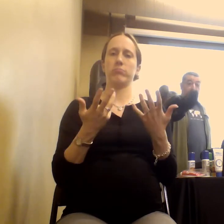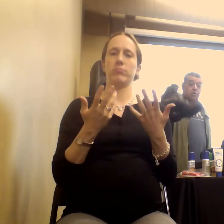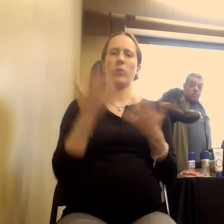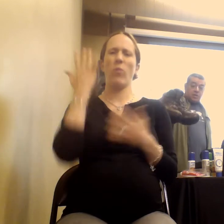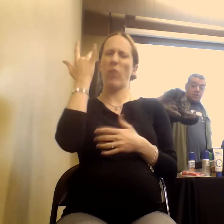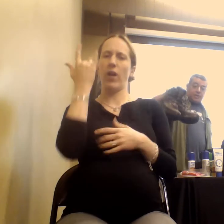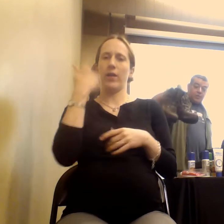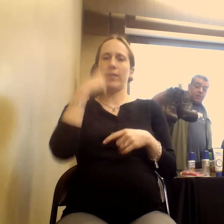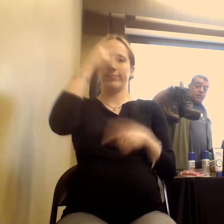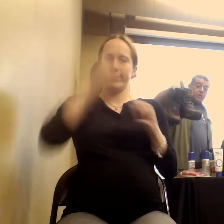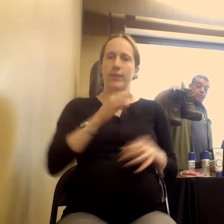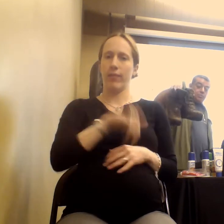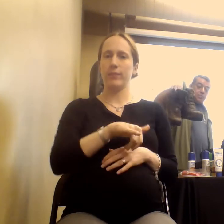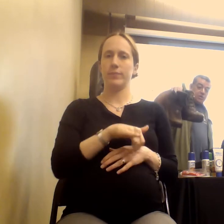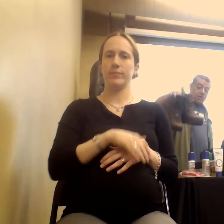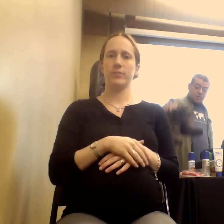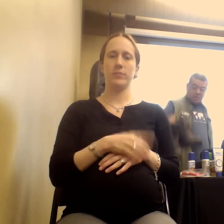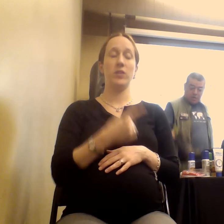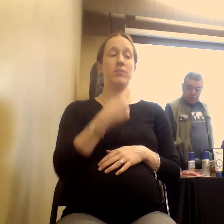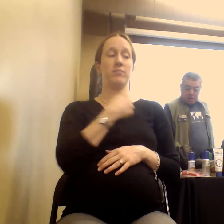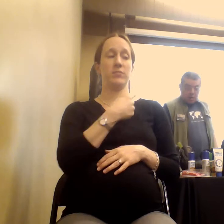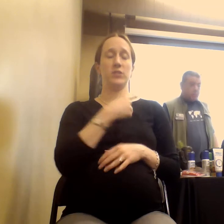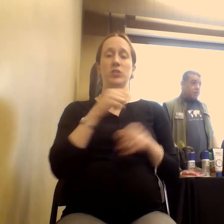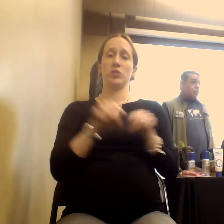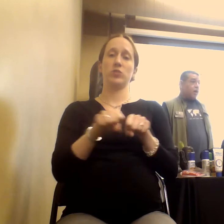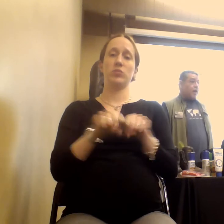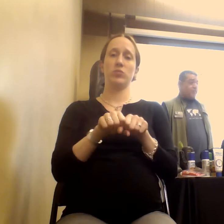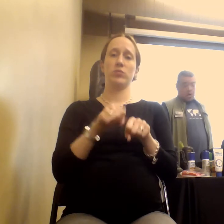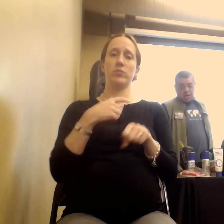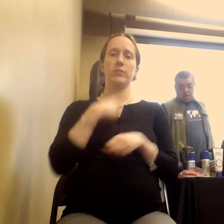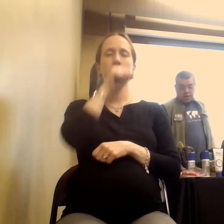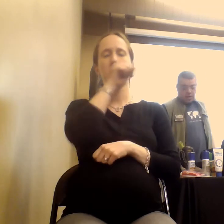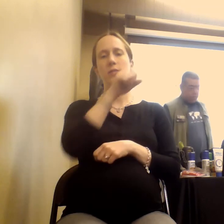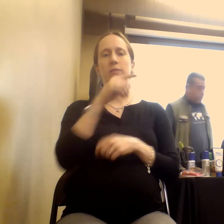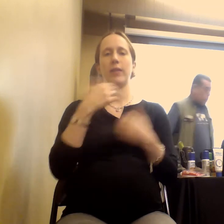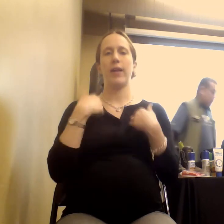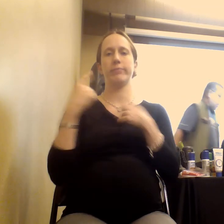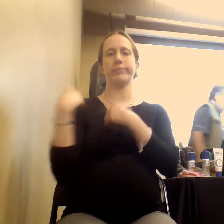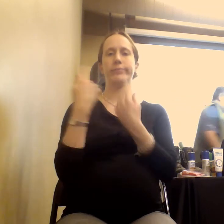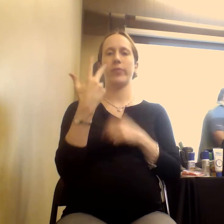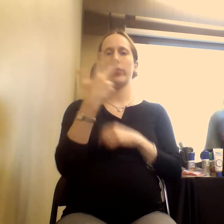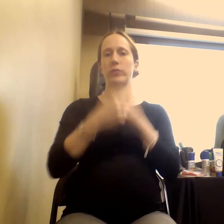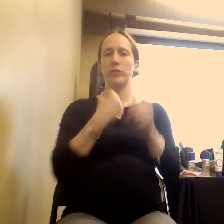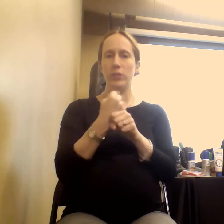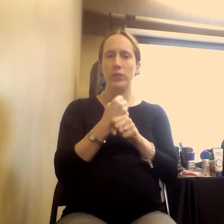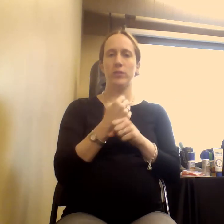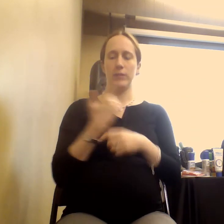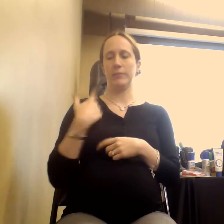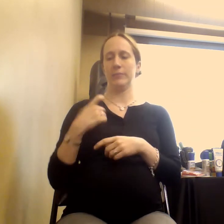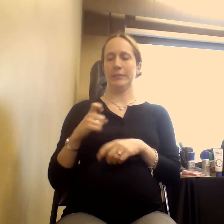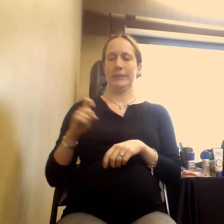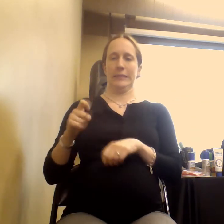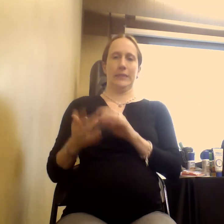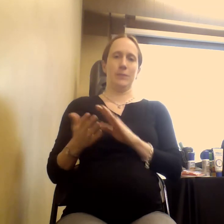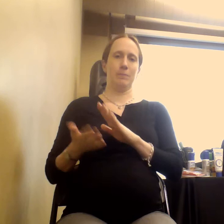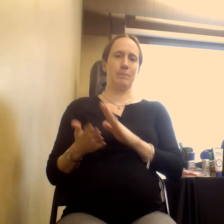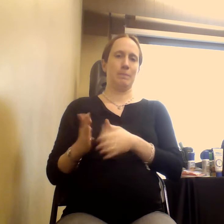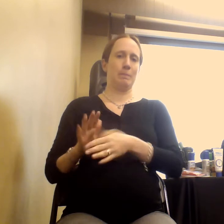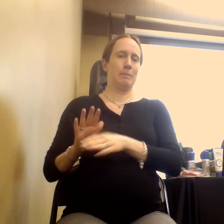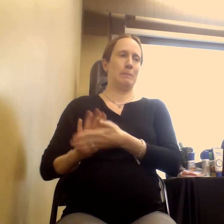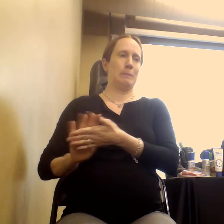3 years. They definitely need some TLC. I'll tell you why they haven't gotten it yet here in a moment. However, like I told